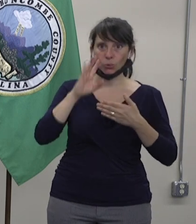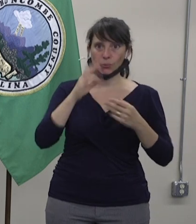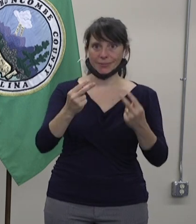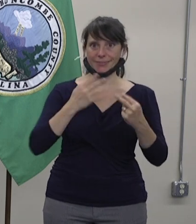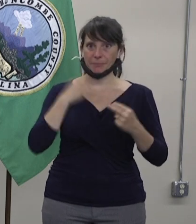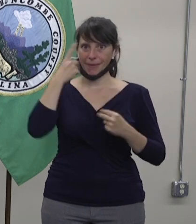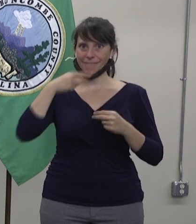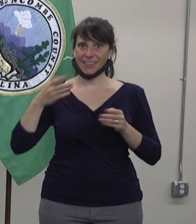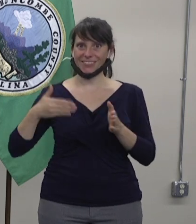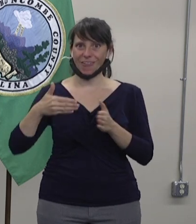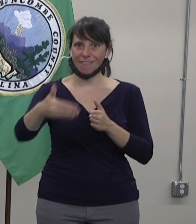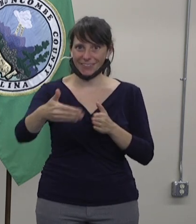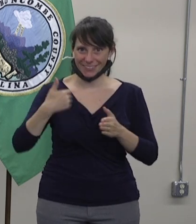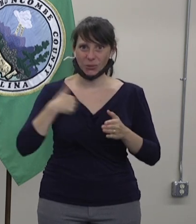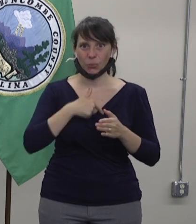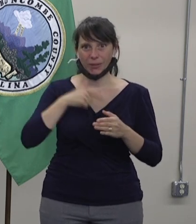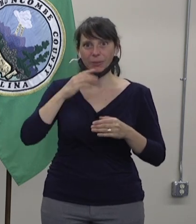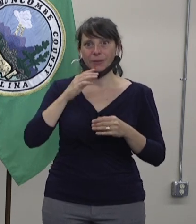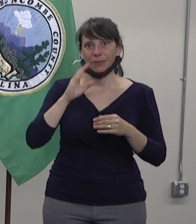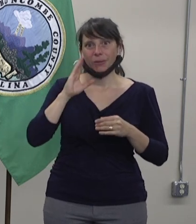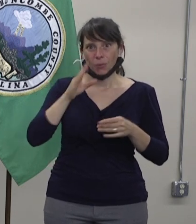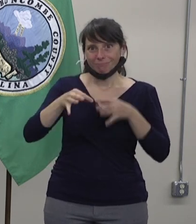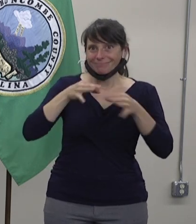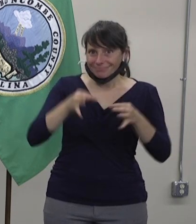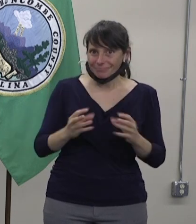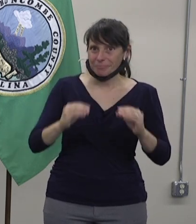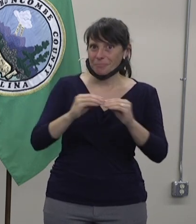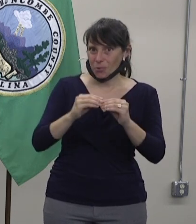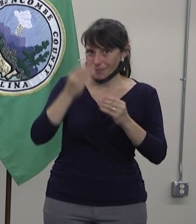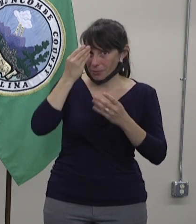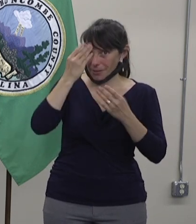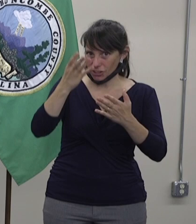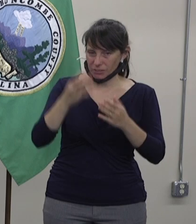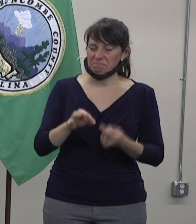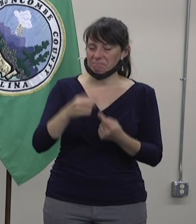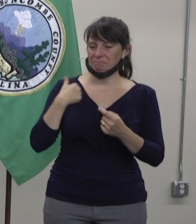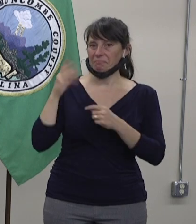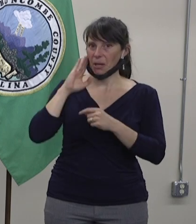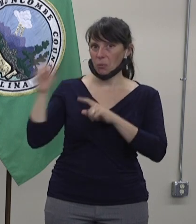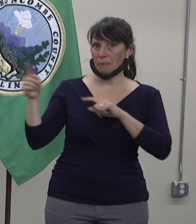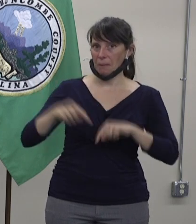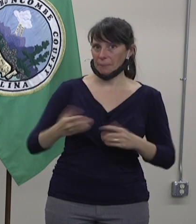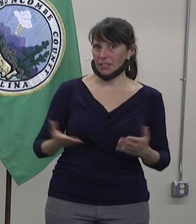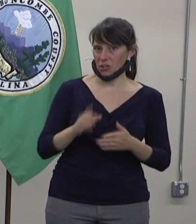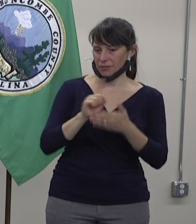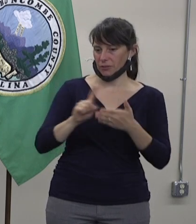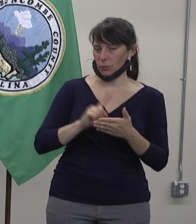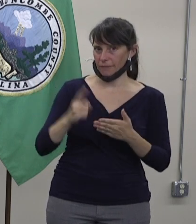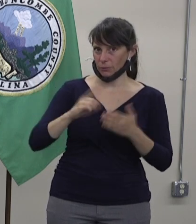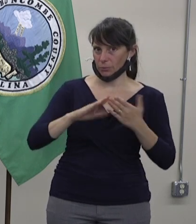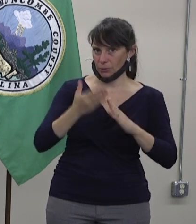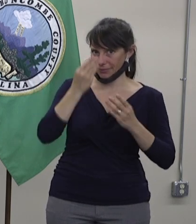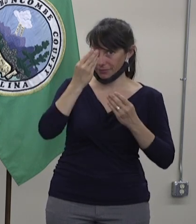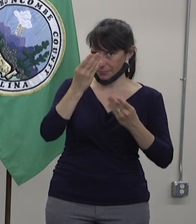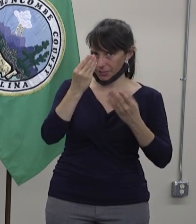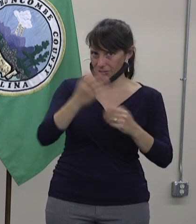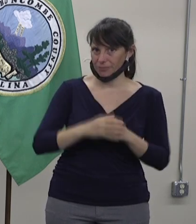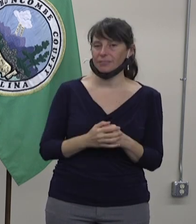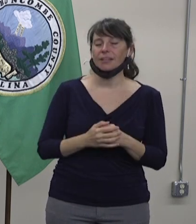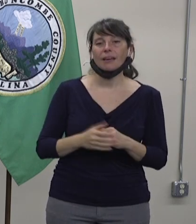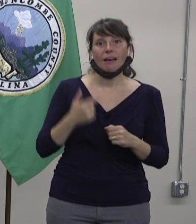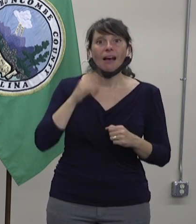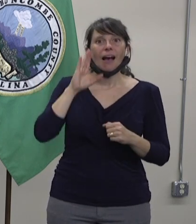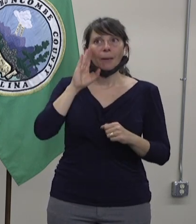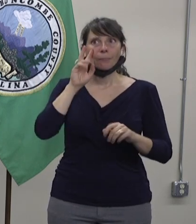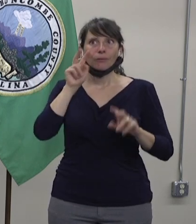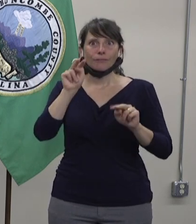COVID-19, especially here at these community updates. I look forward to serving as the Public Health Director here in Buncombe County, and